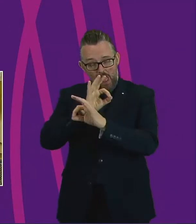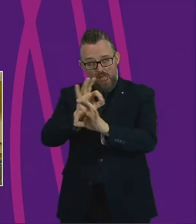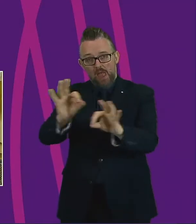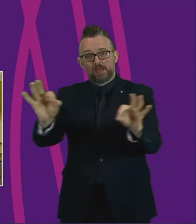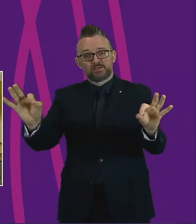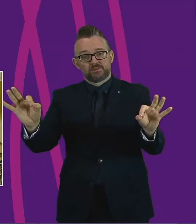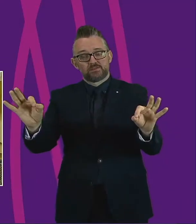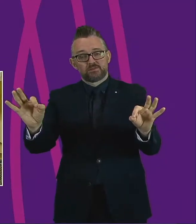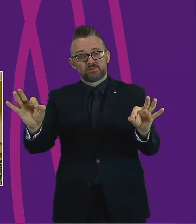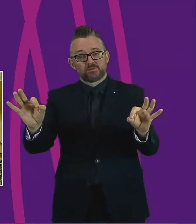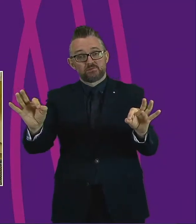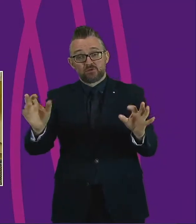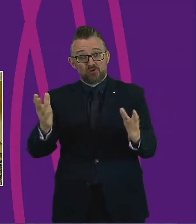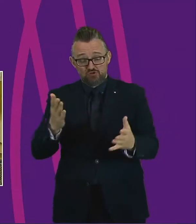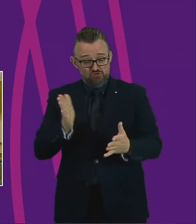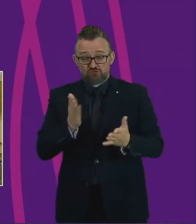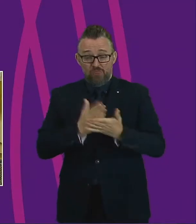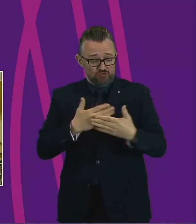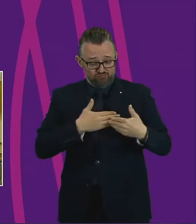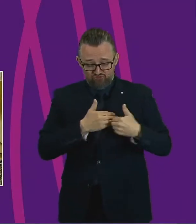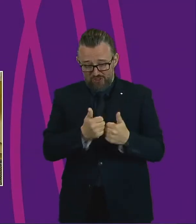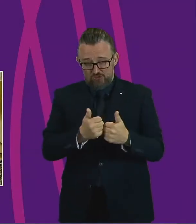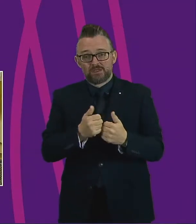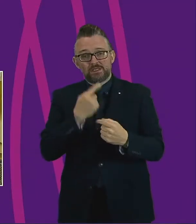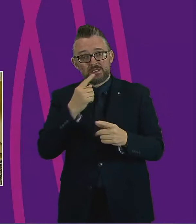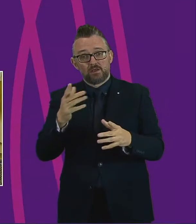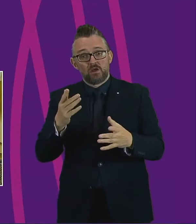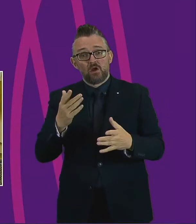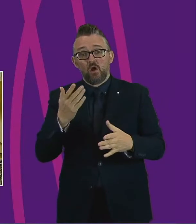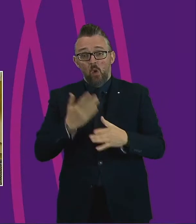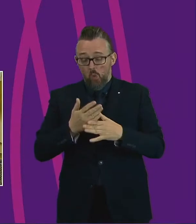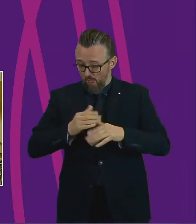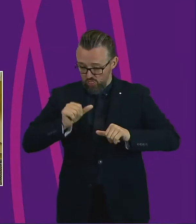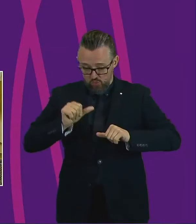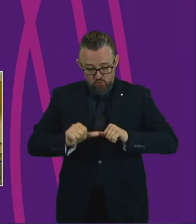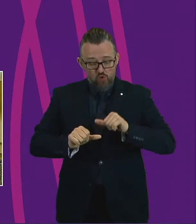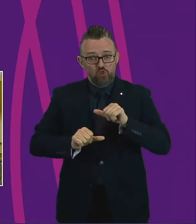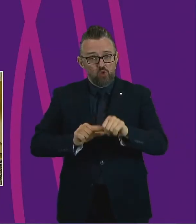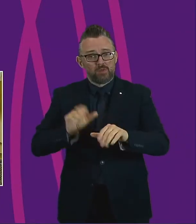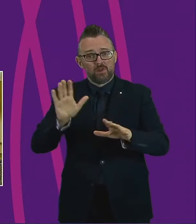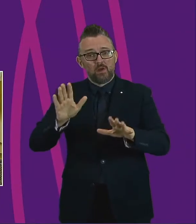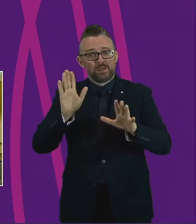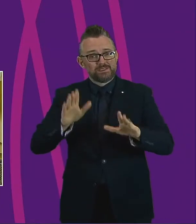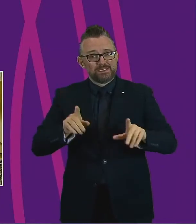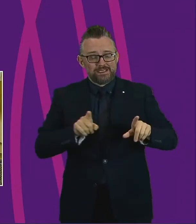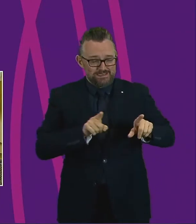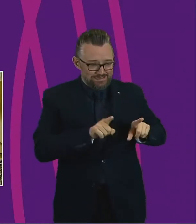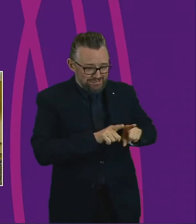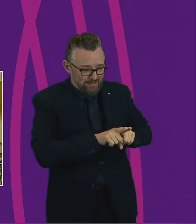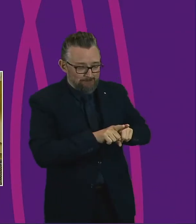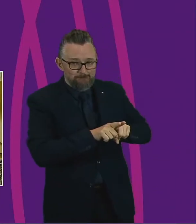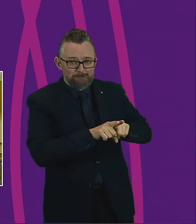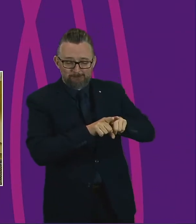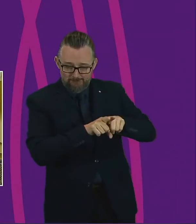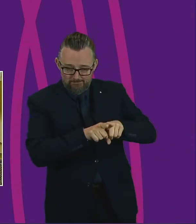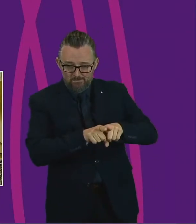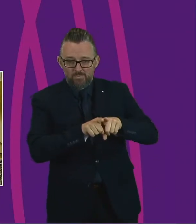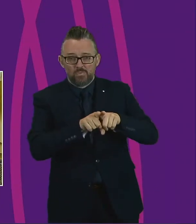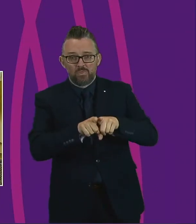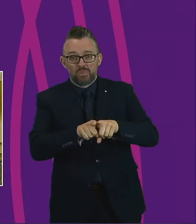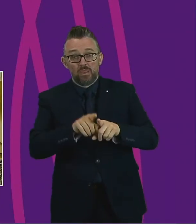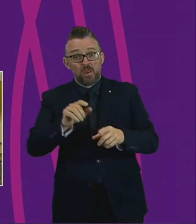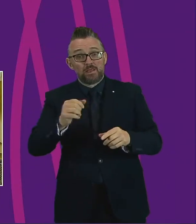mean this absolutely genuinely, let's work our way through this, but let's be consistent in the arguments we are making. Our